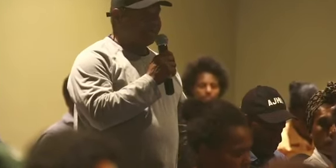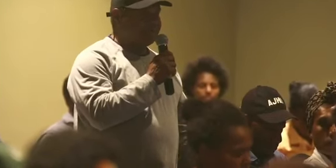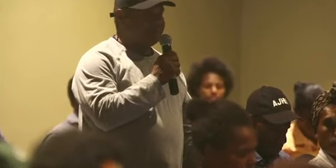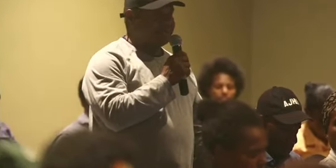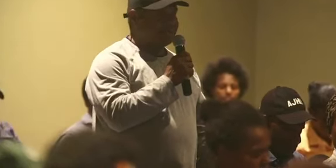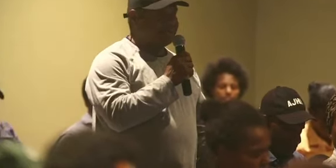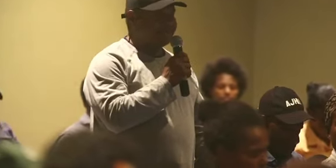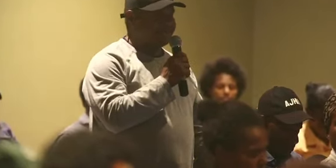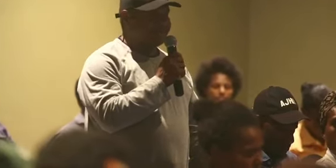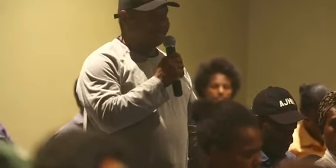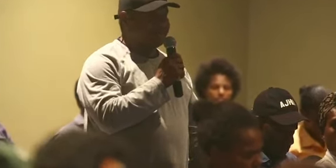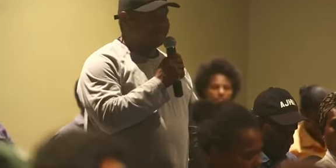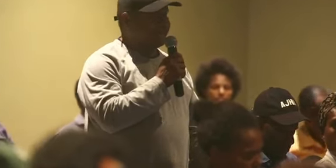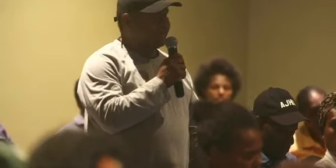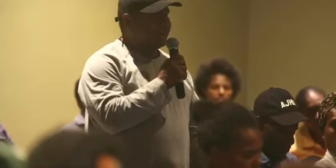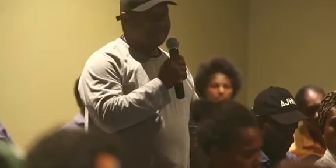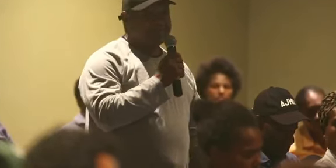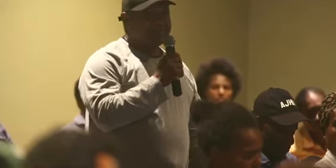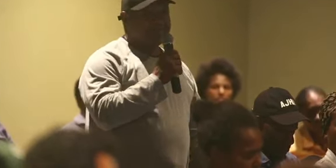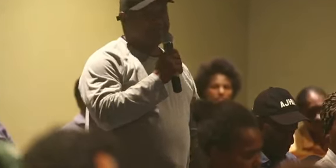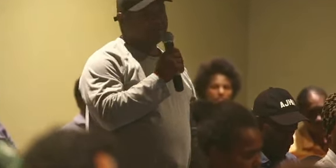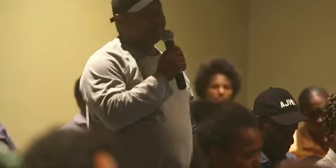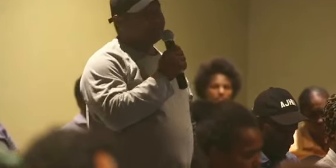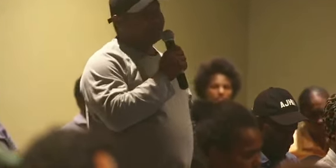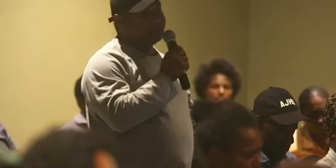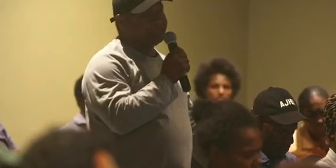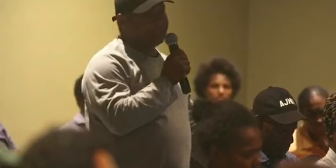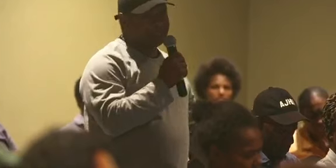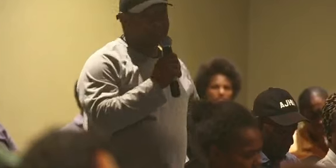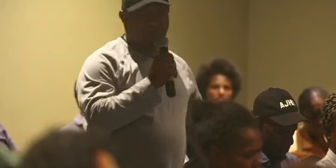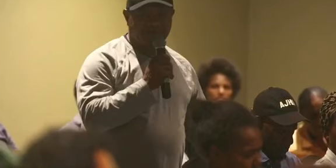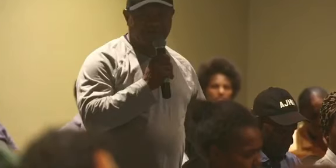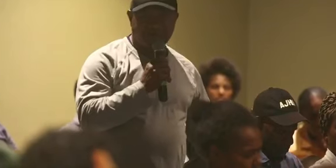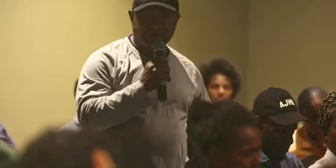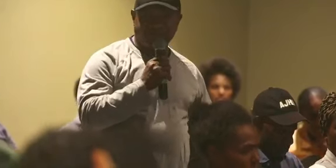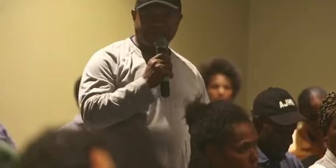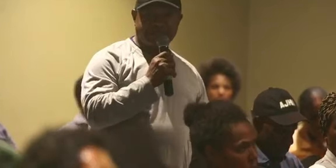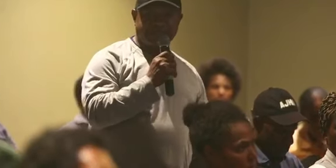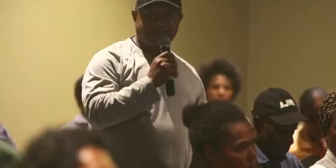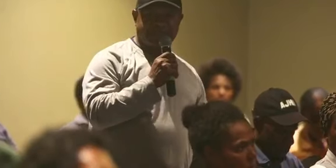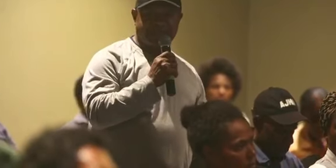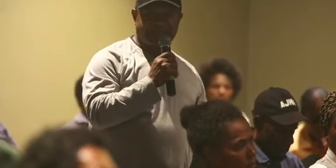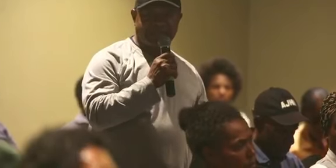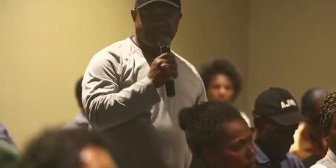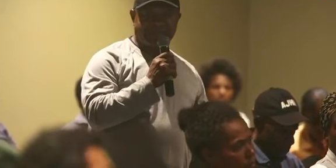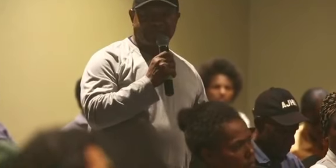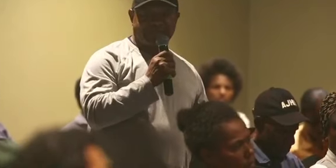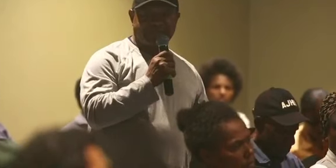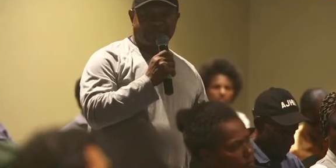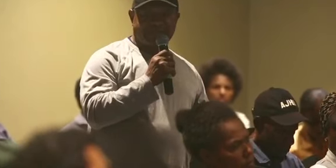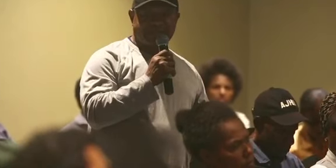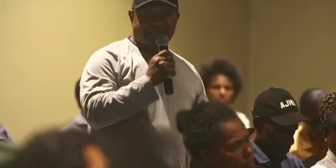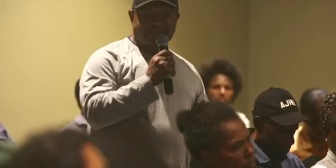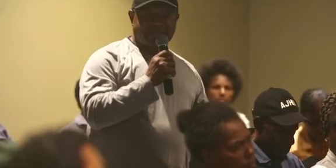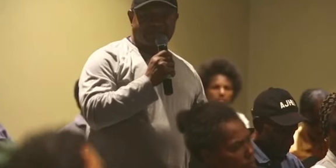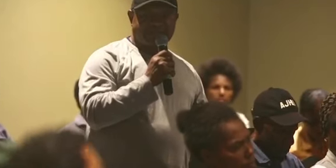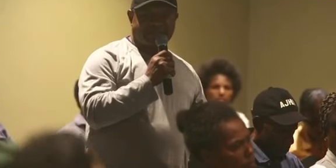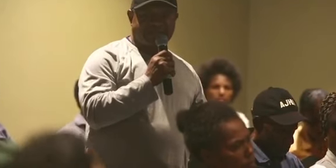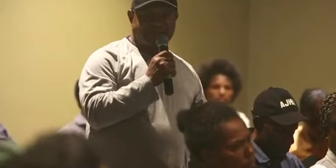lodgement enforcement section you came and give us your presentation, I think most of us